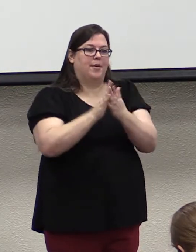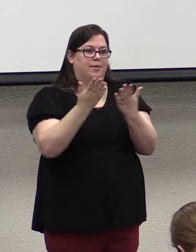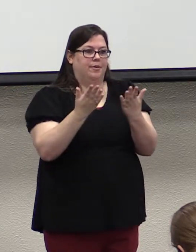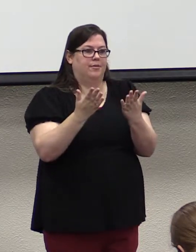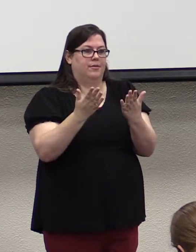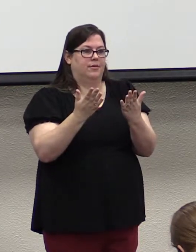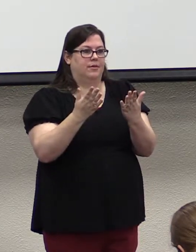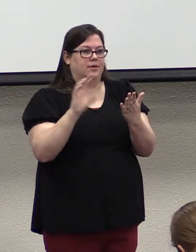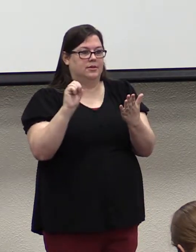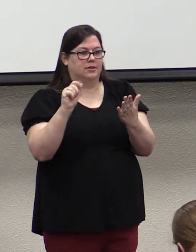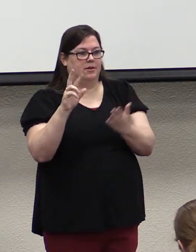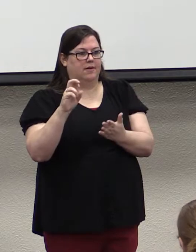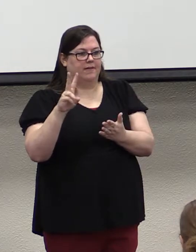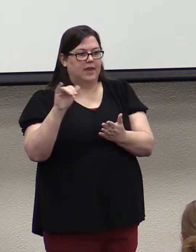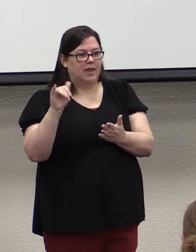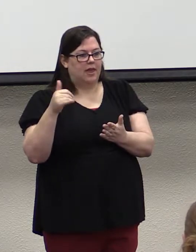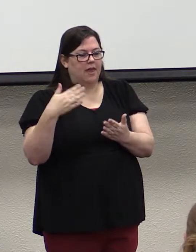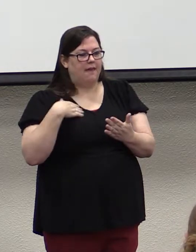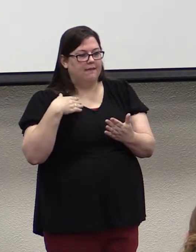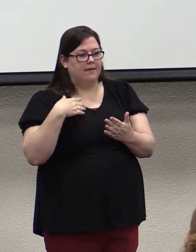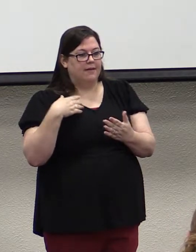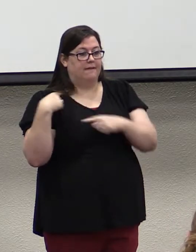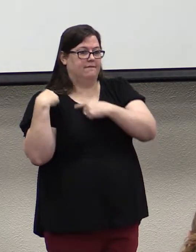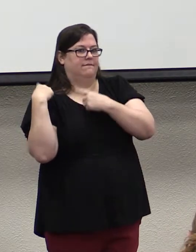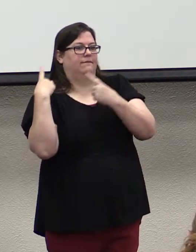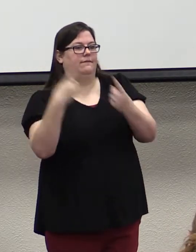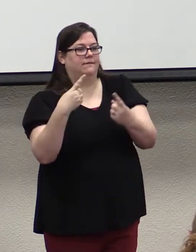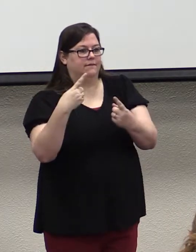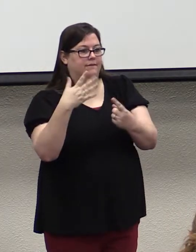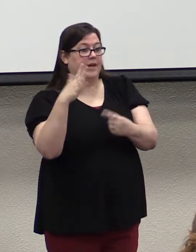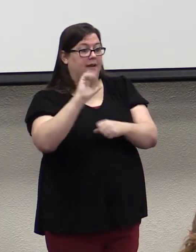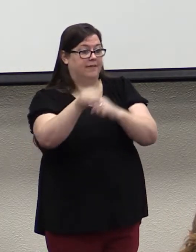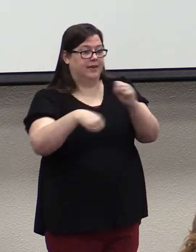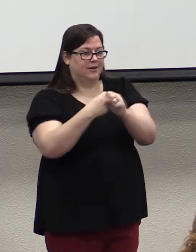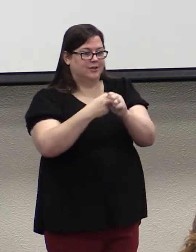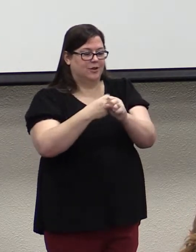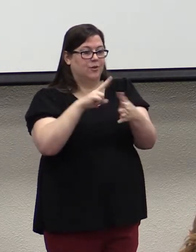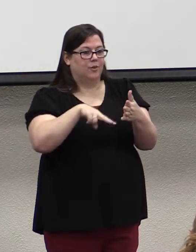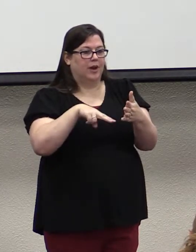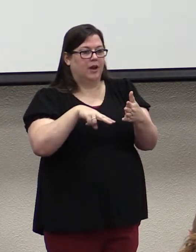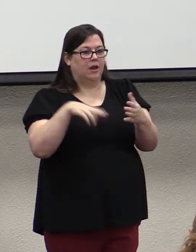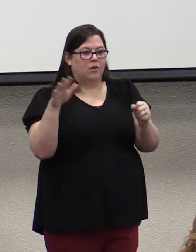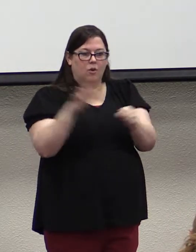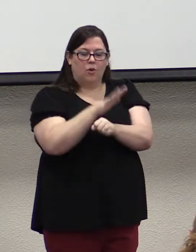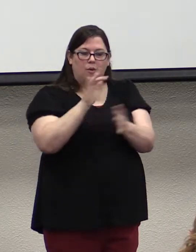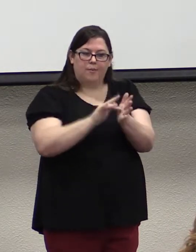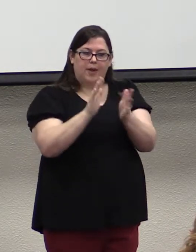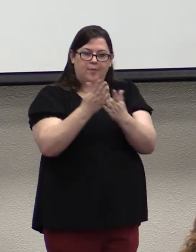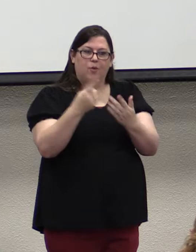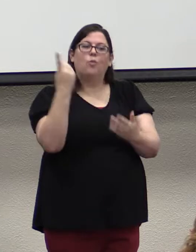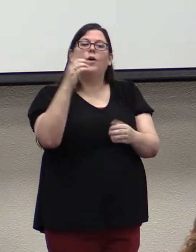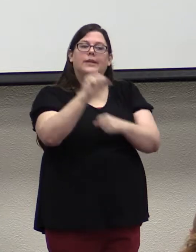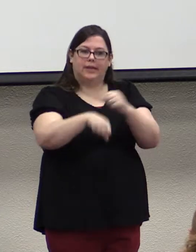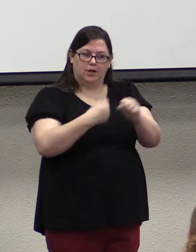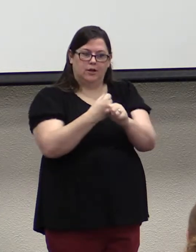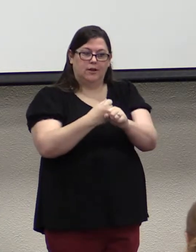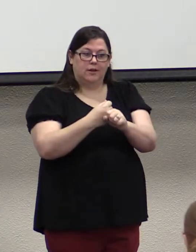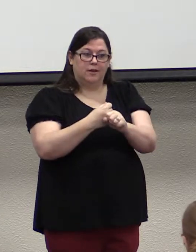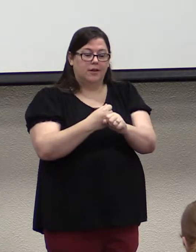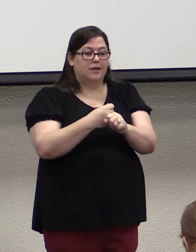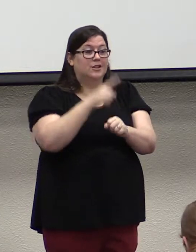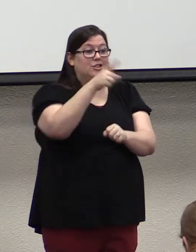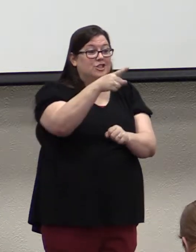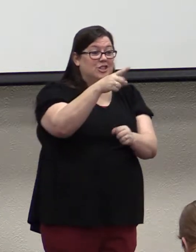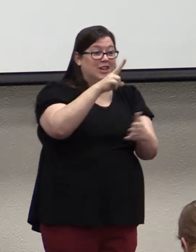Sarvi and I have been, for the last 5 years, reading through the entire Bible in 1 year. This year is my 5th year. Sarvia has read through